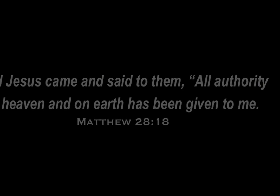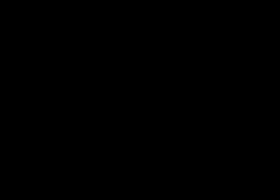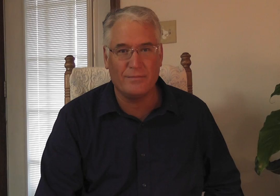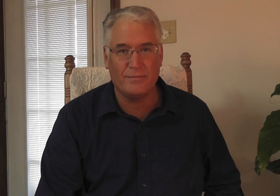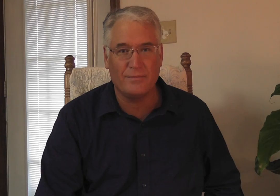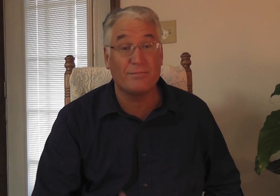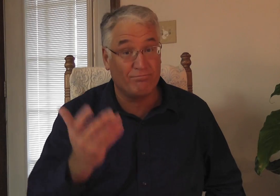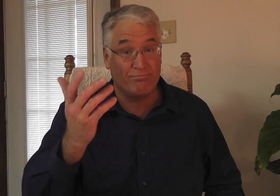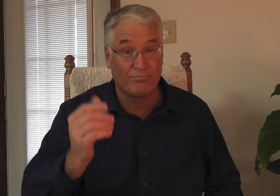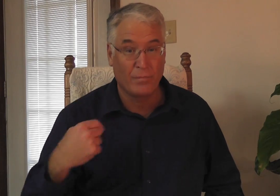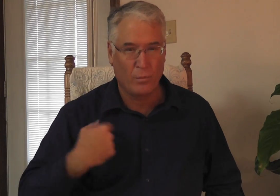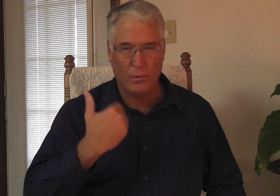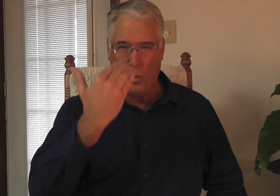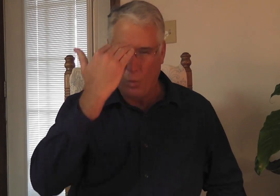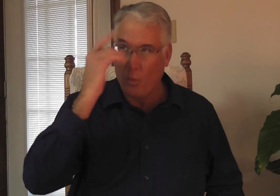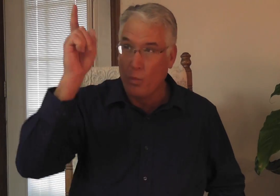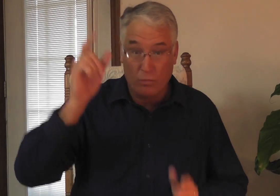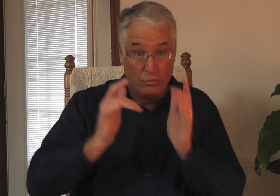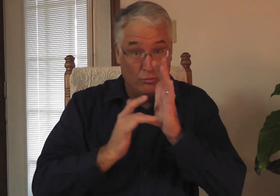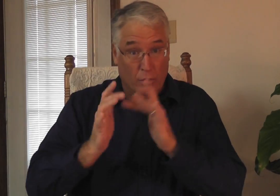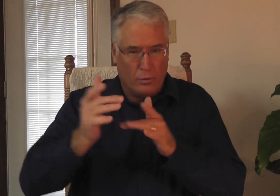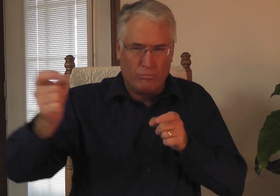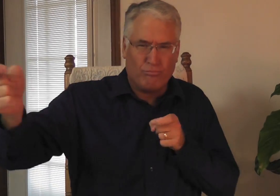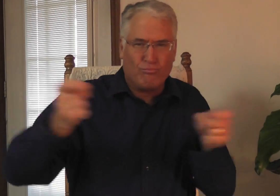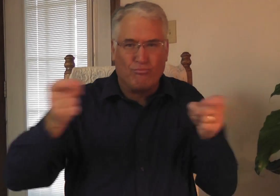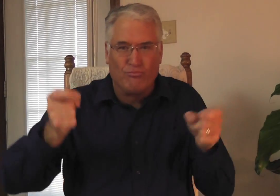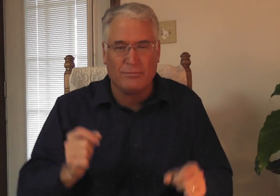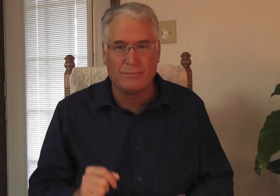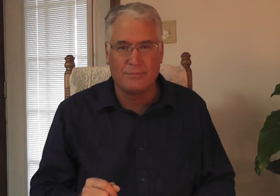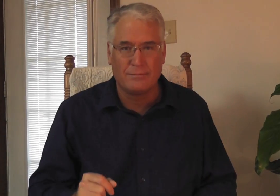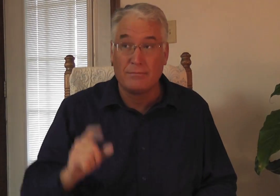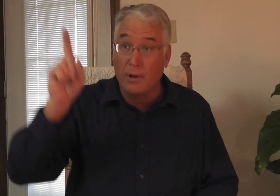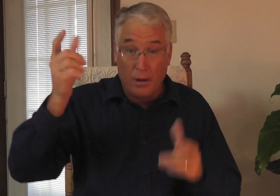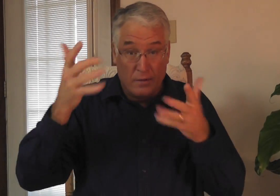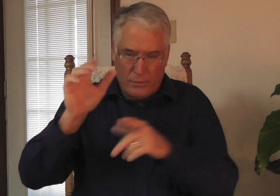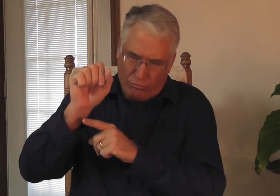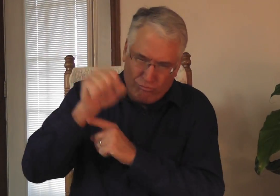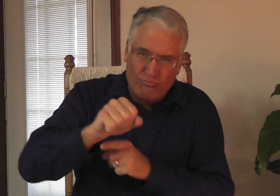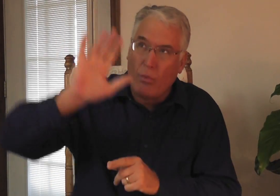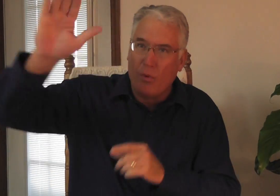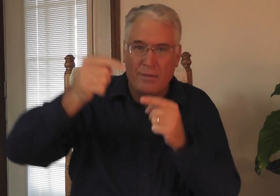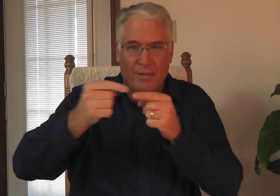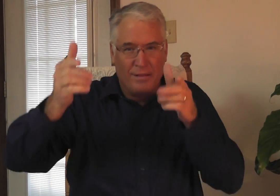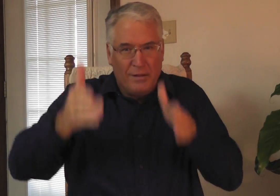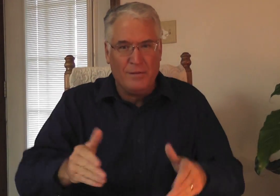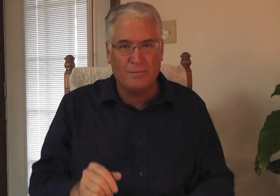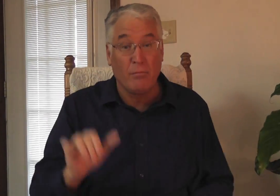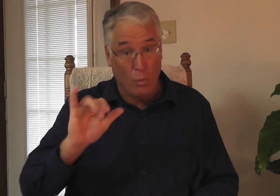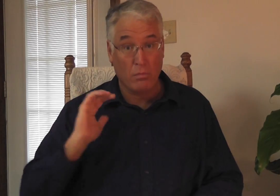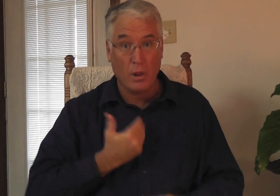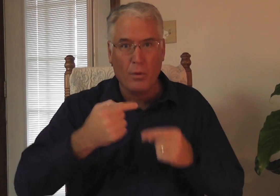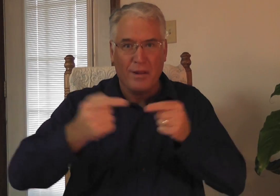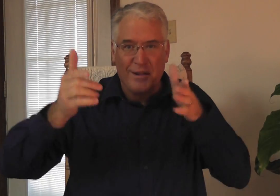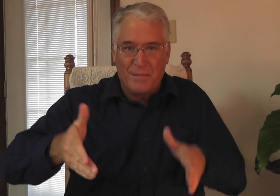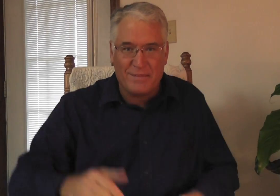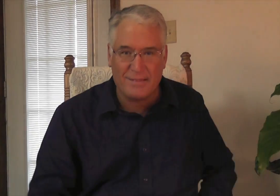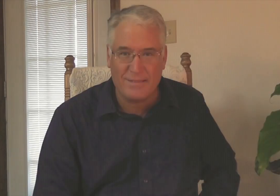me." So we know that Jesus reigns. He has defeated his enemy and